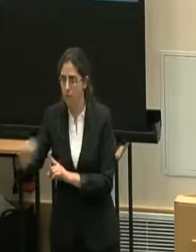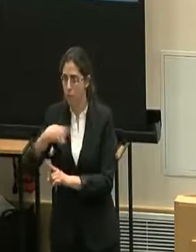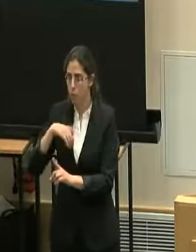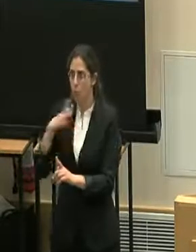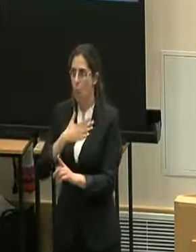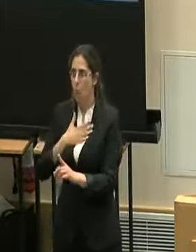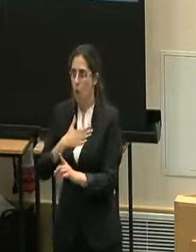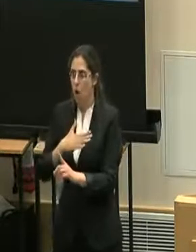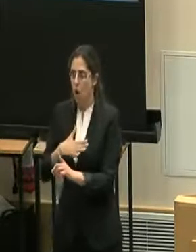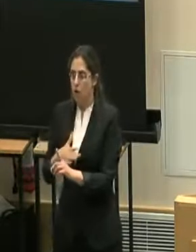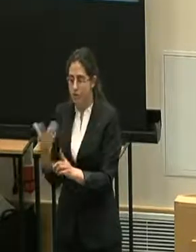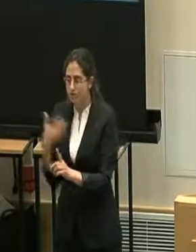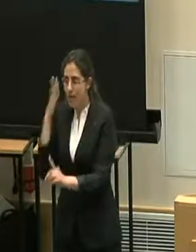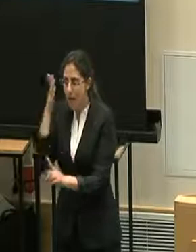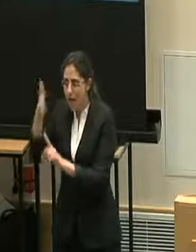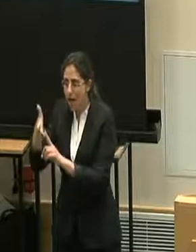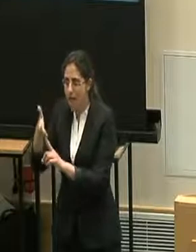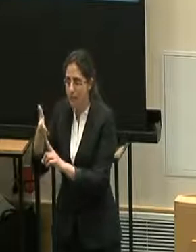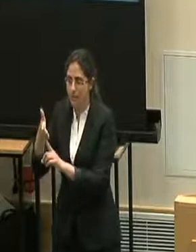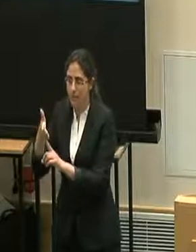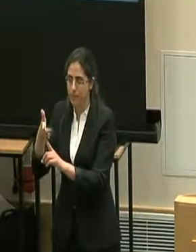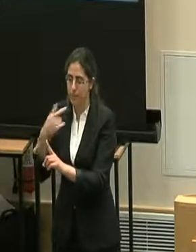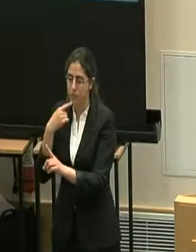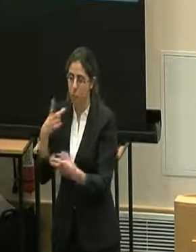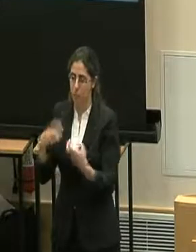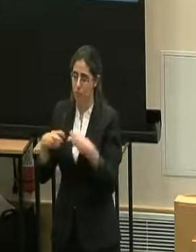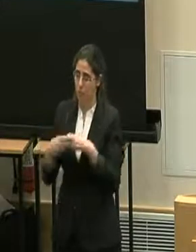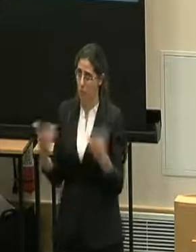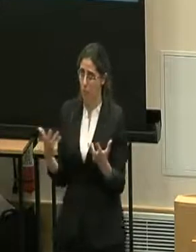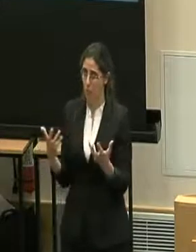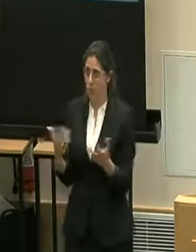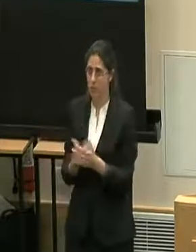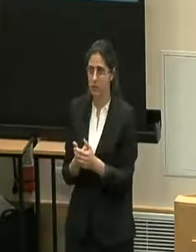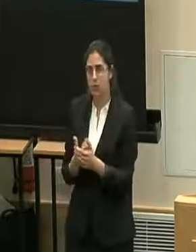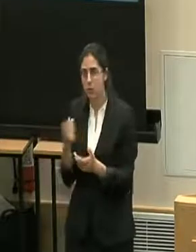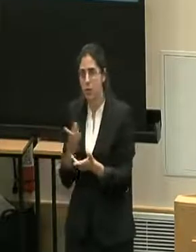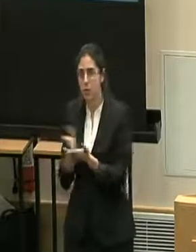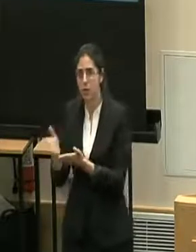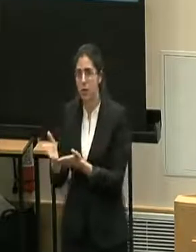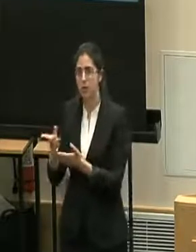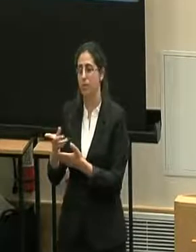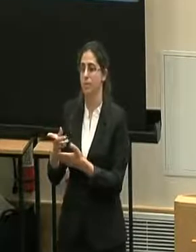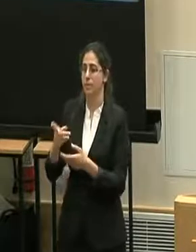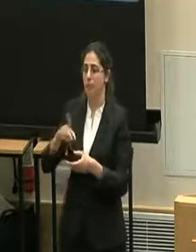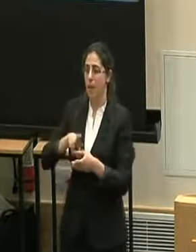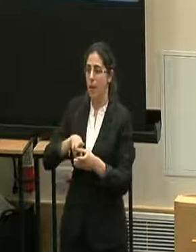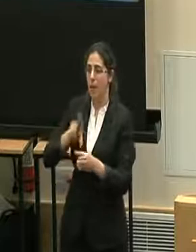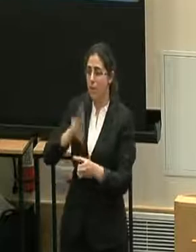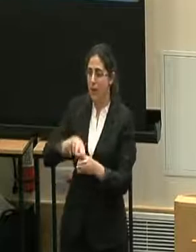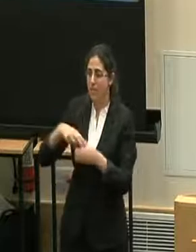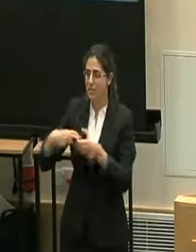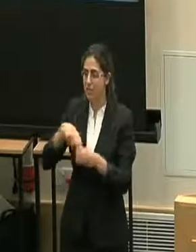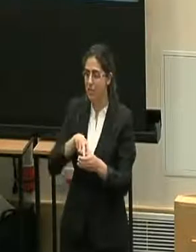for, and the problem with that is, in a sense, that participation is